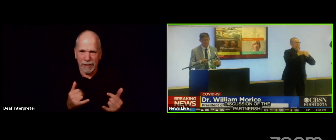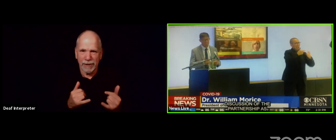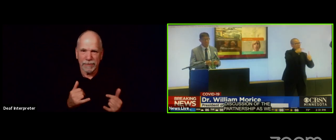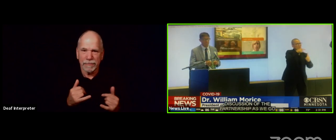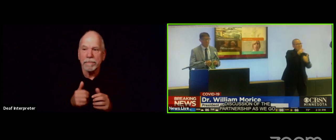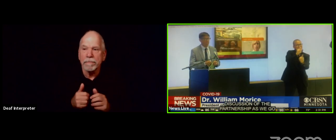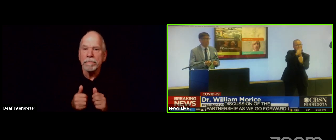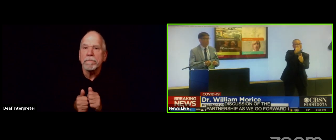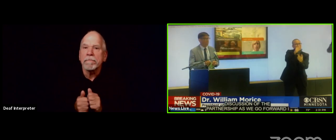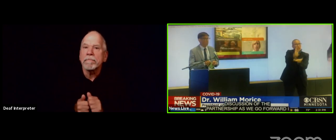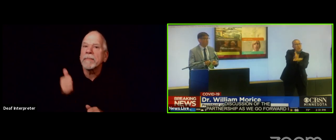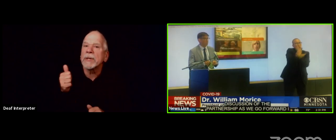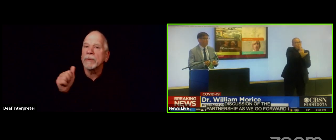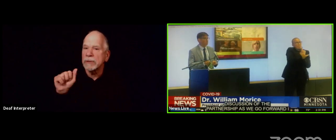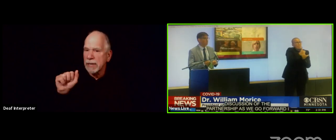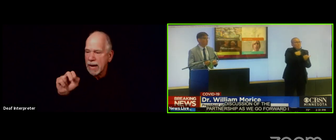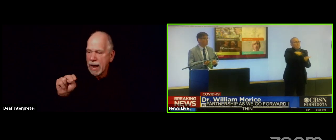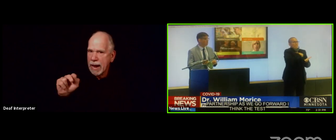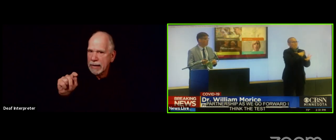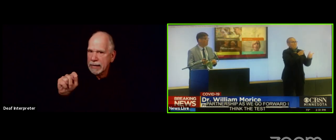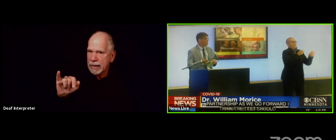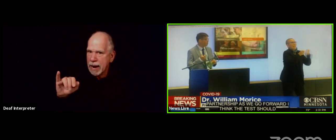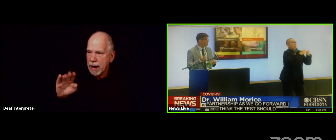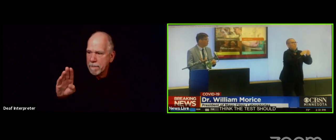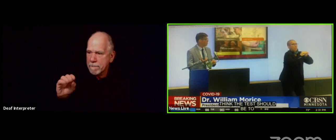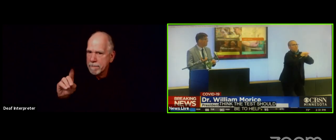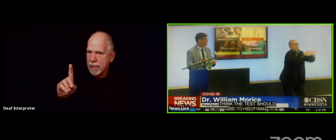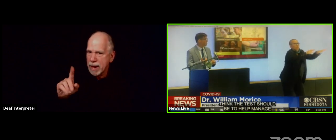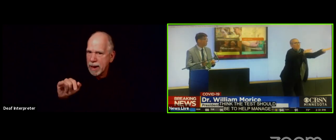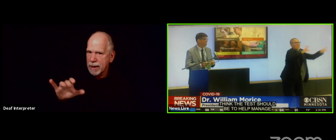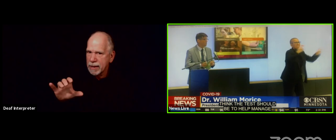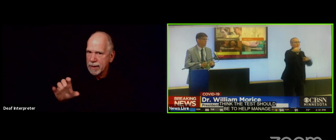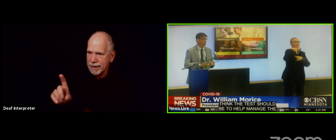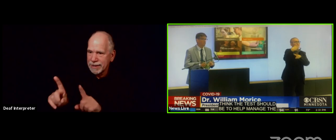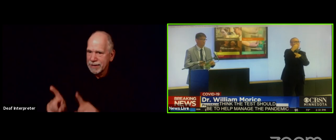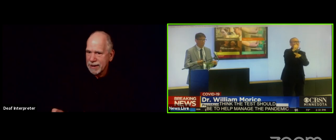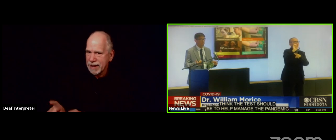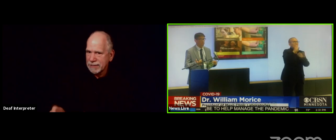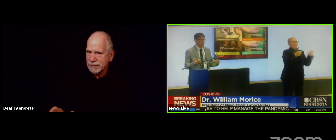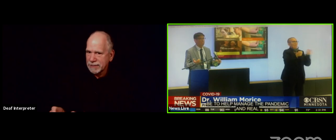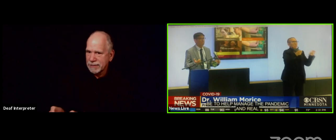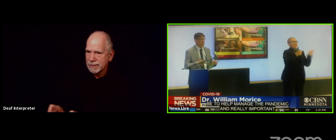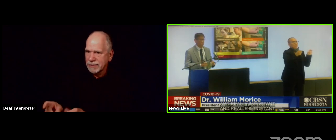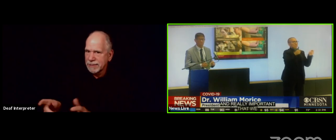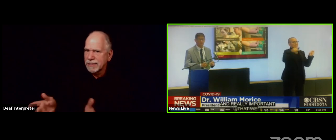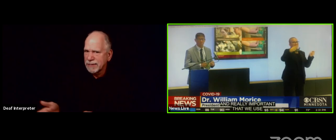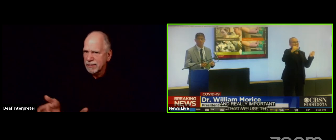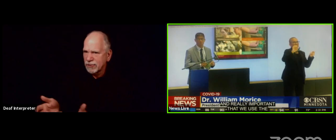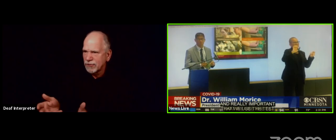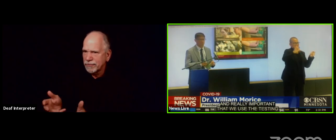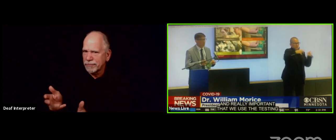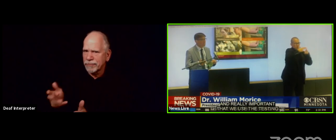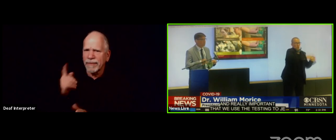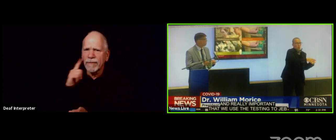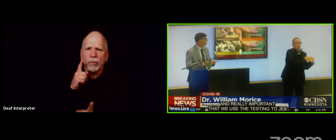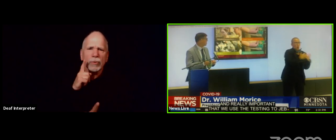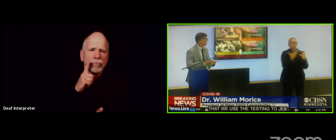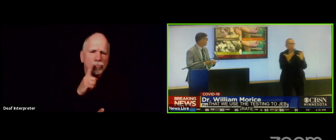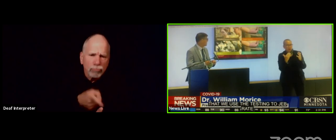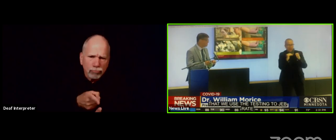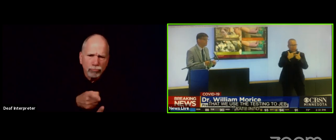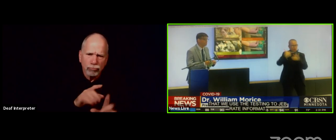the pandemic now that we're in the management phase will be really important, that we use the testing to generate the information that we collectively need to help go forward. So right now it's still